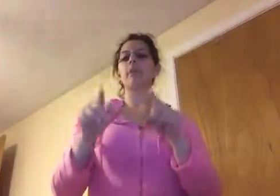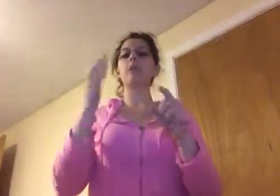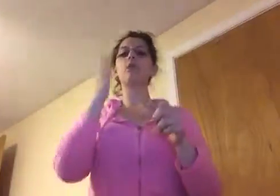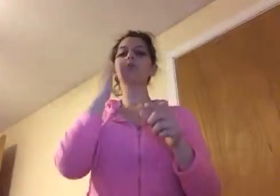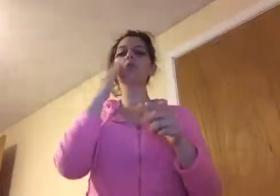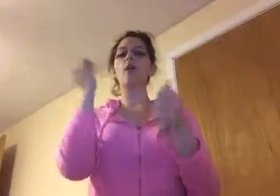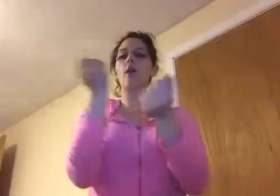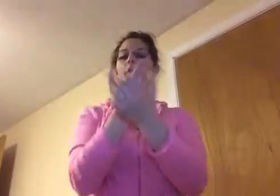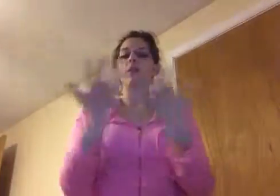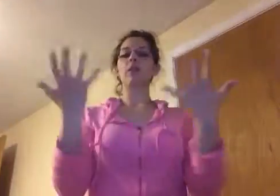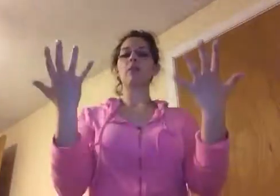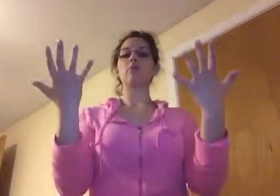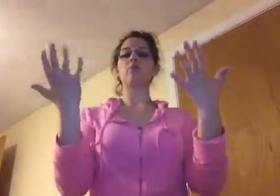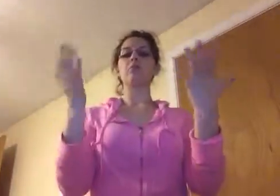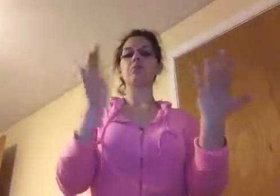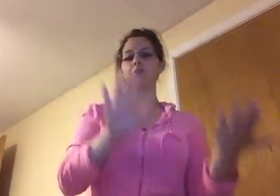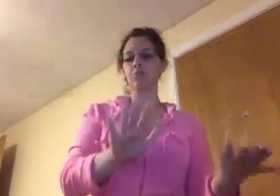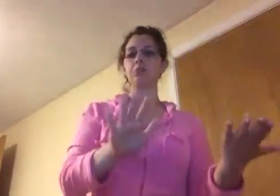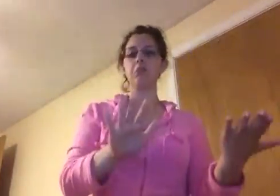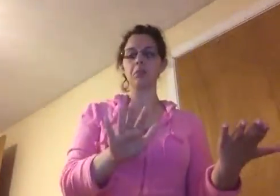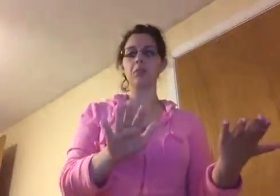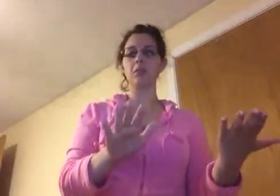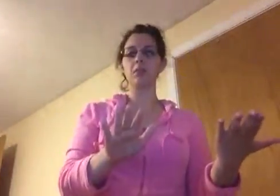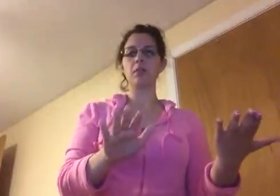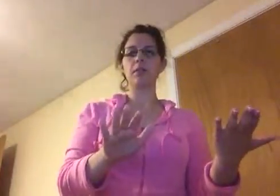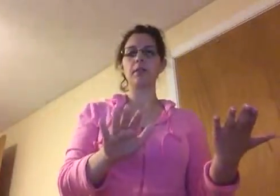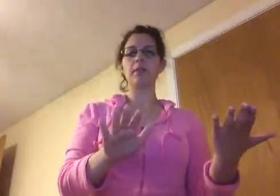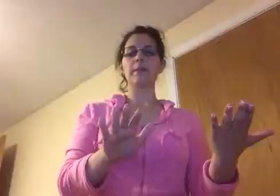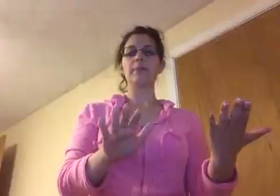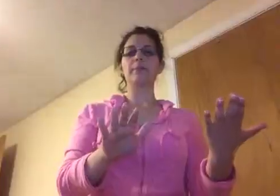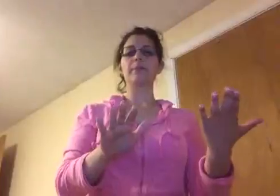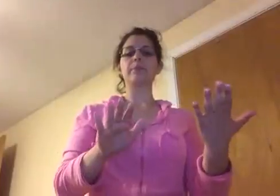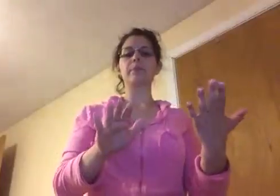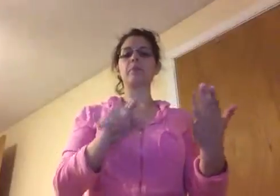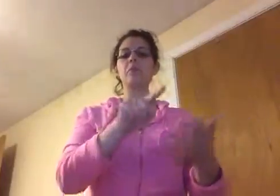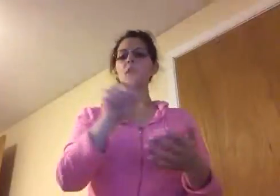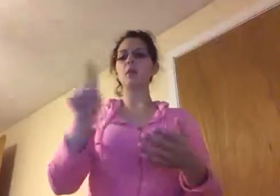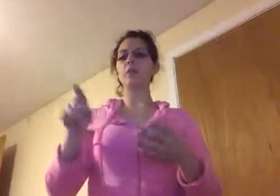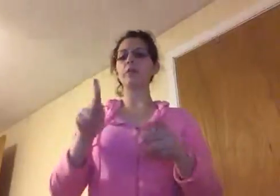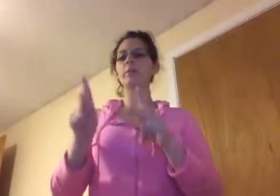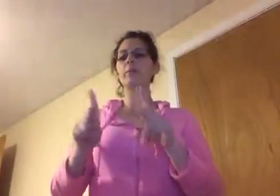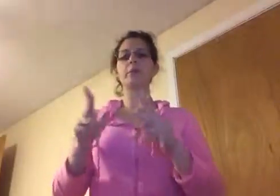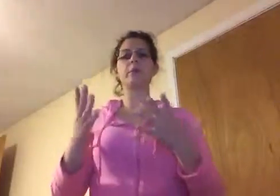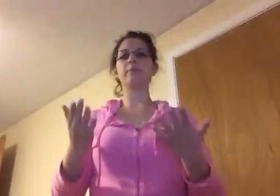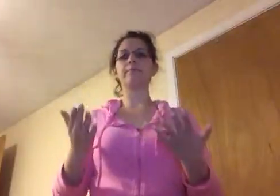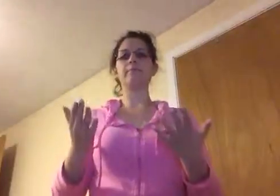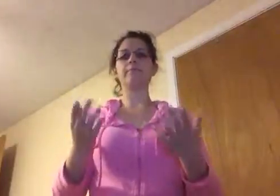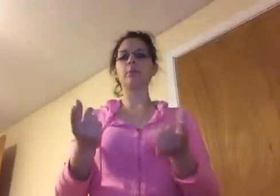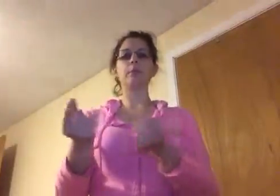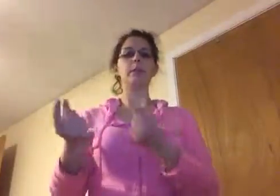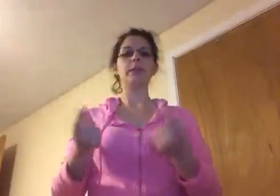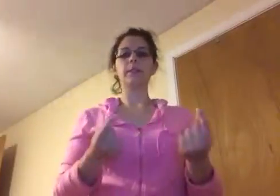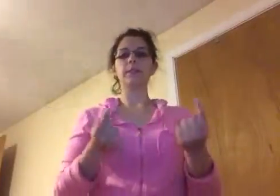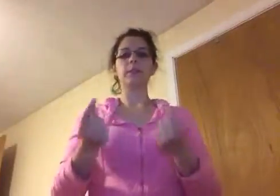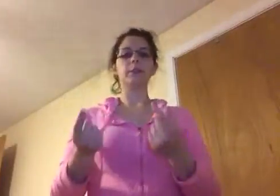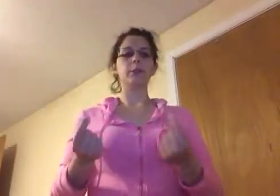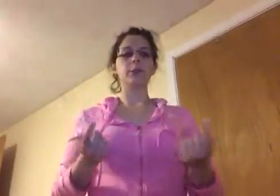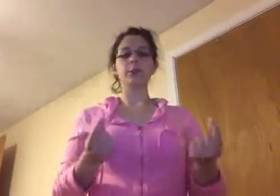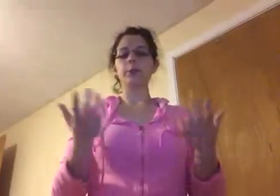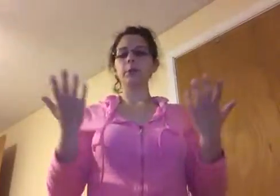population came back to its natural levels, those people had no place to go. Okay, the nobility they were making